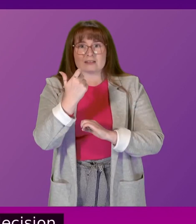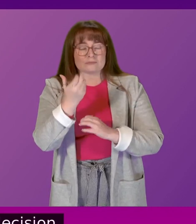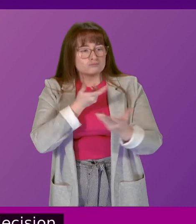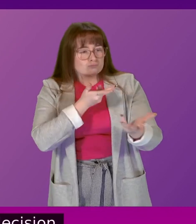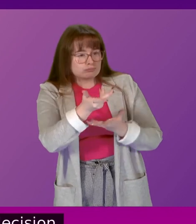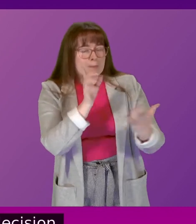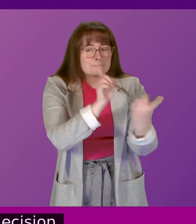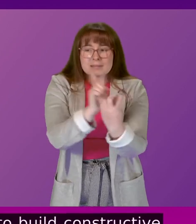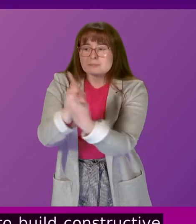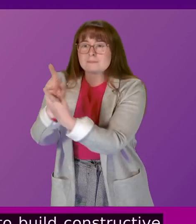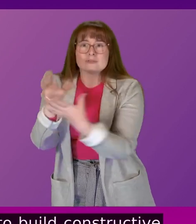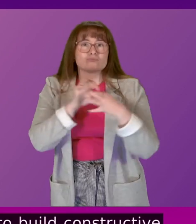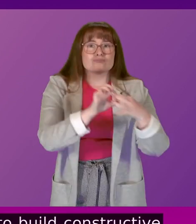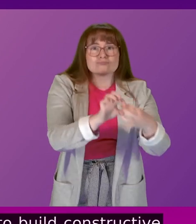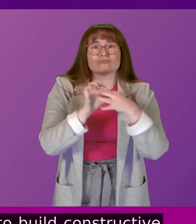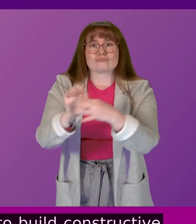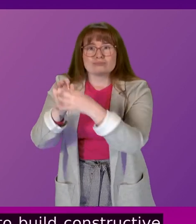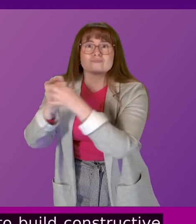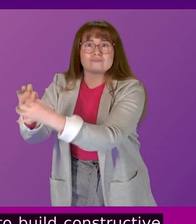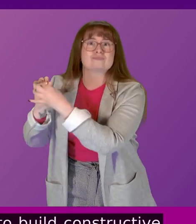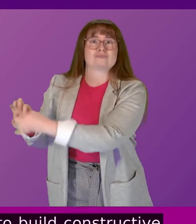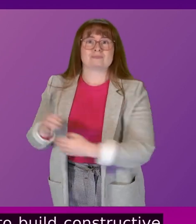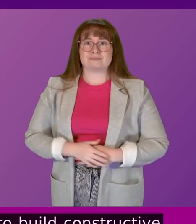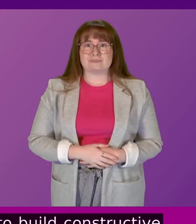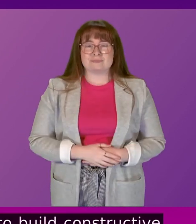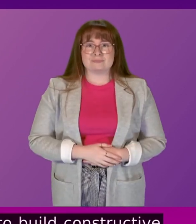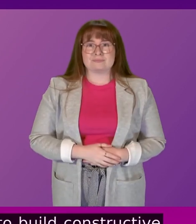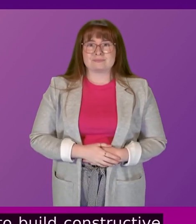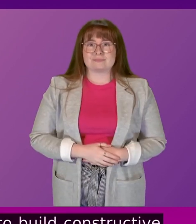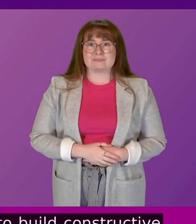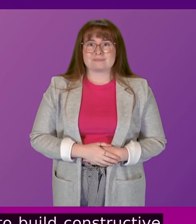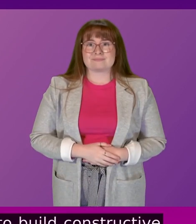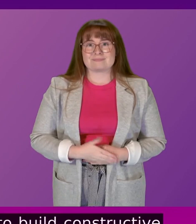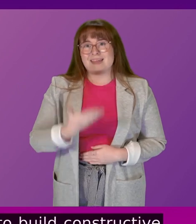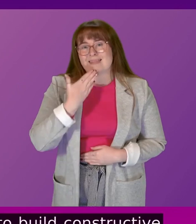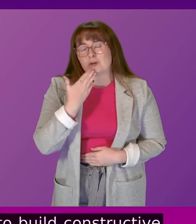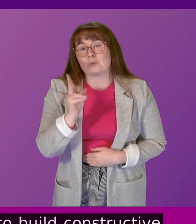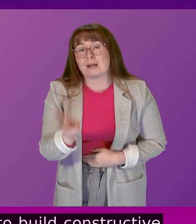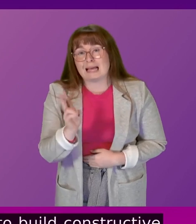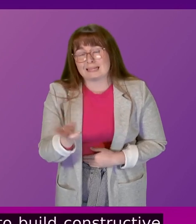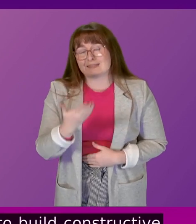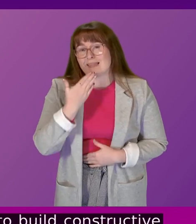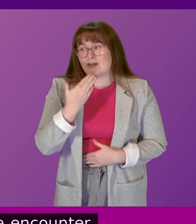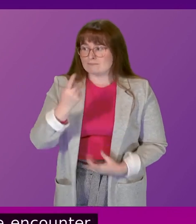bridges with all who we encounter. Thank you again